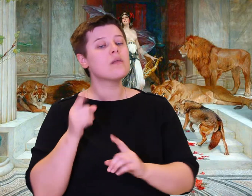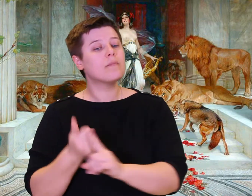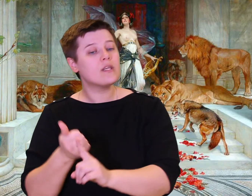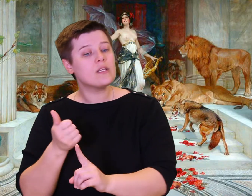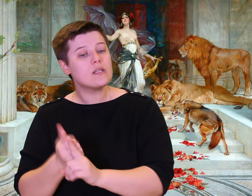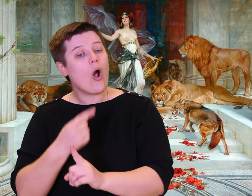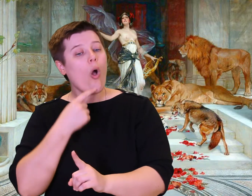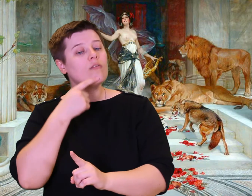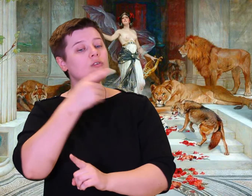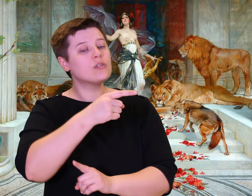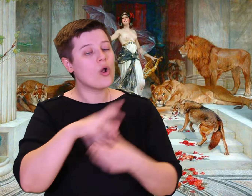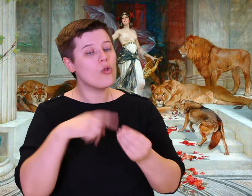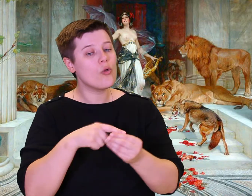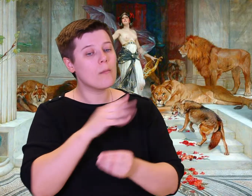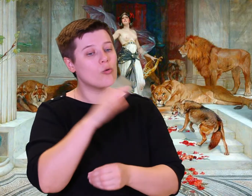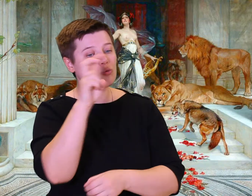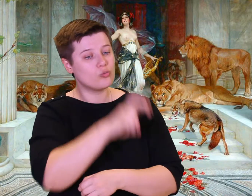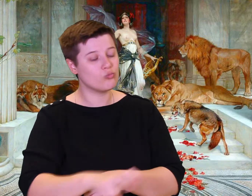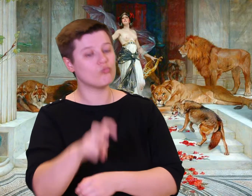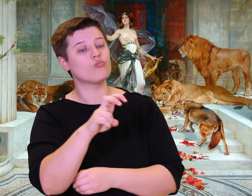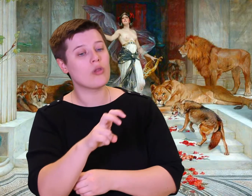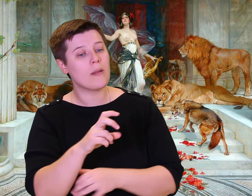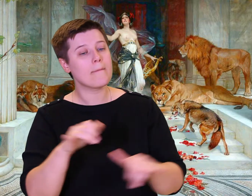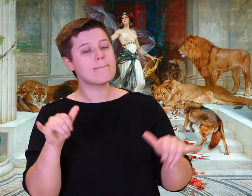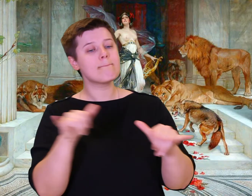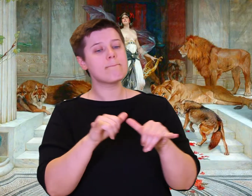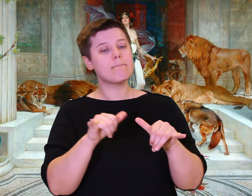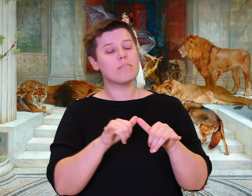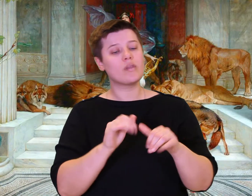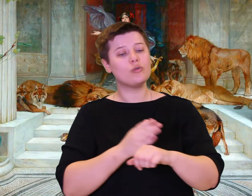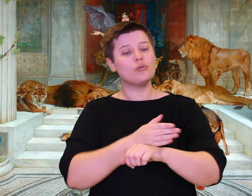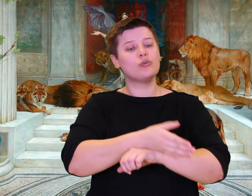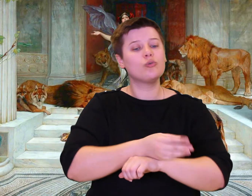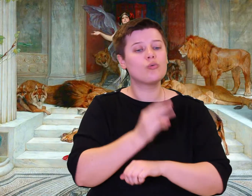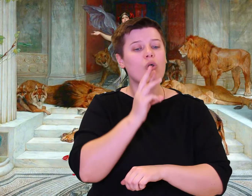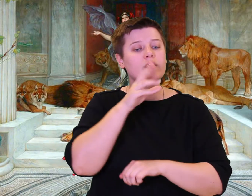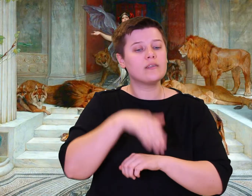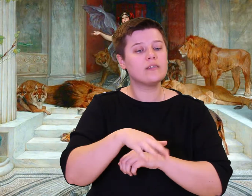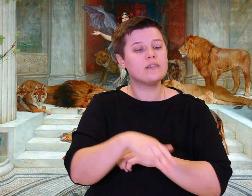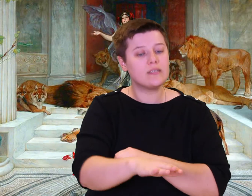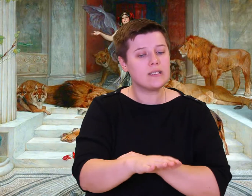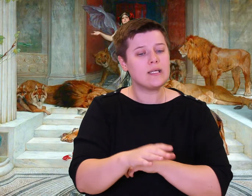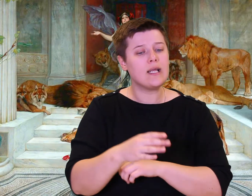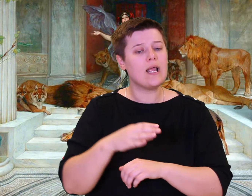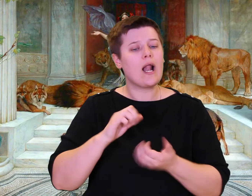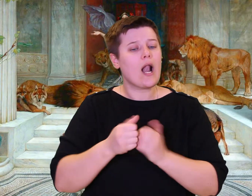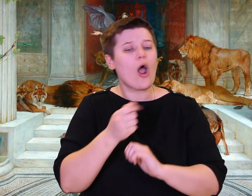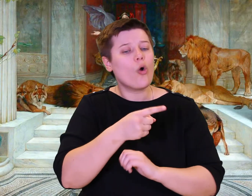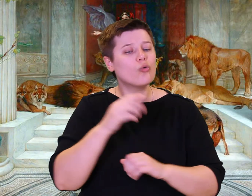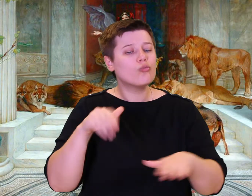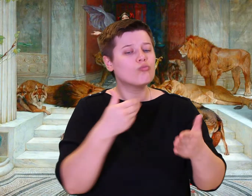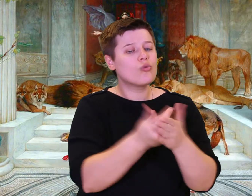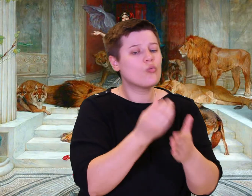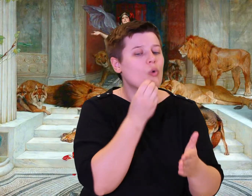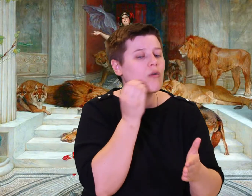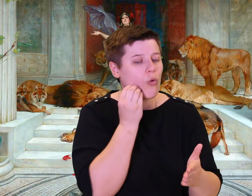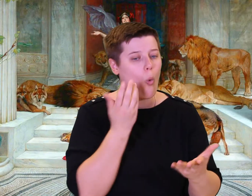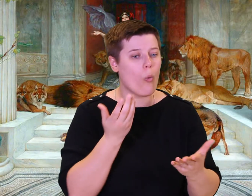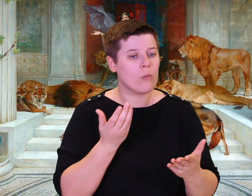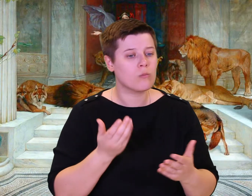but turn yourself away towards the gushing river. Many will come. Then tell your men to skin the sheep